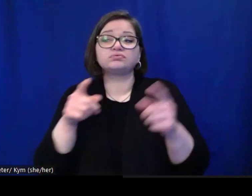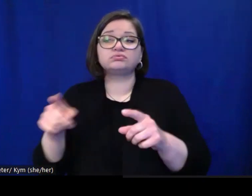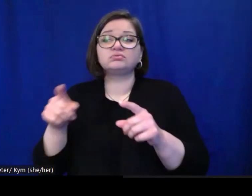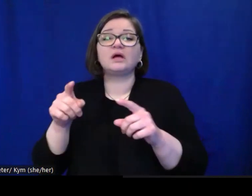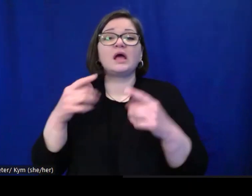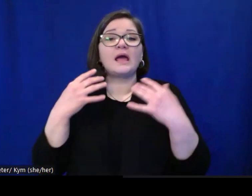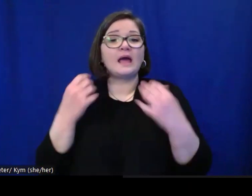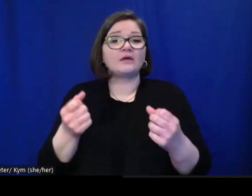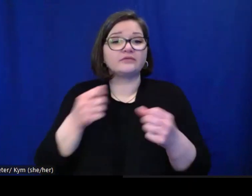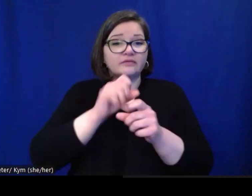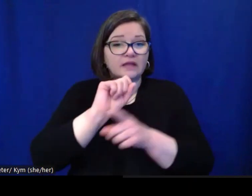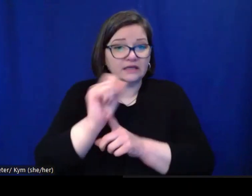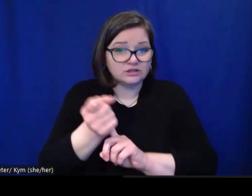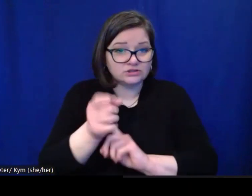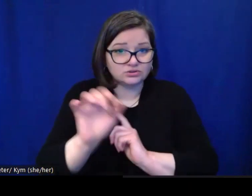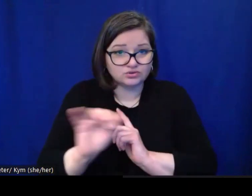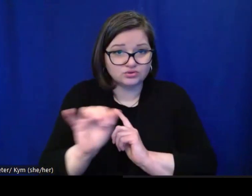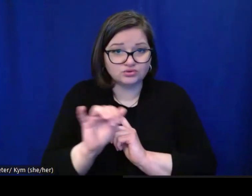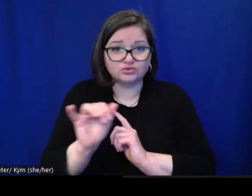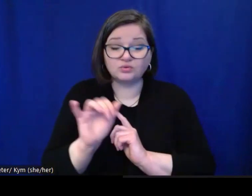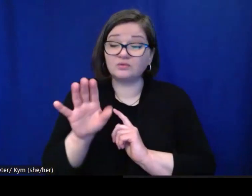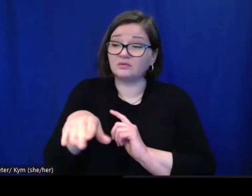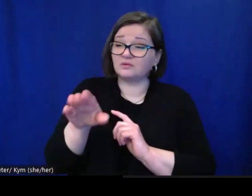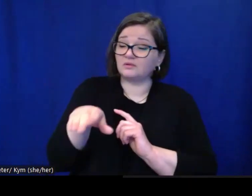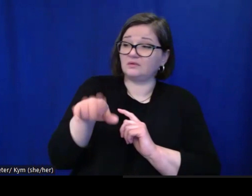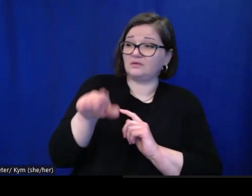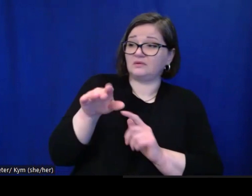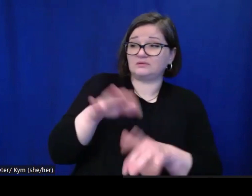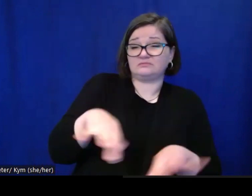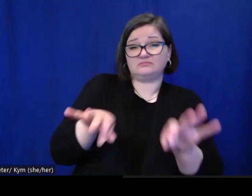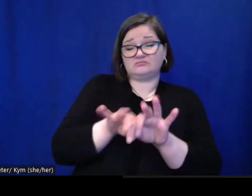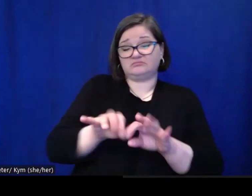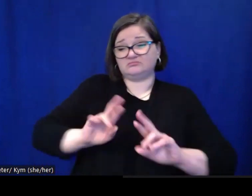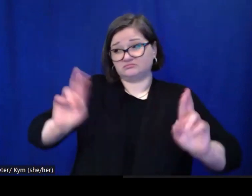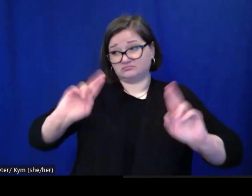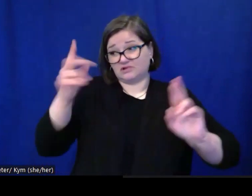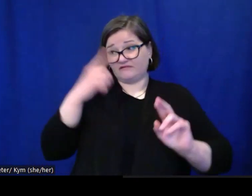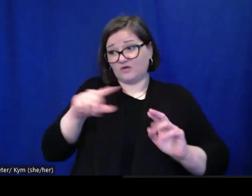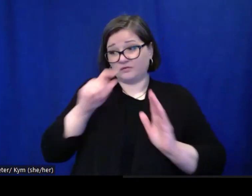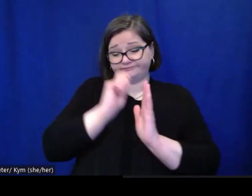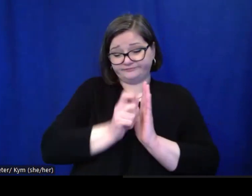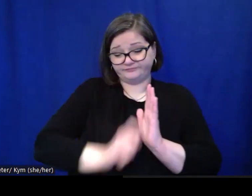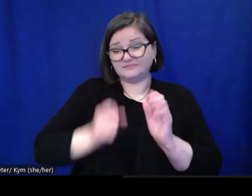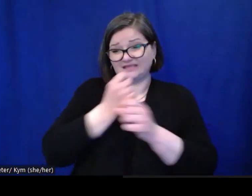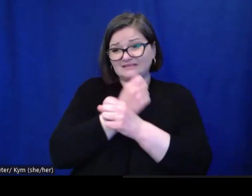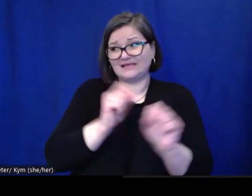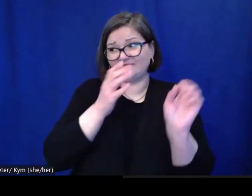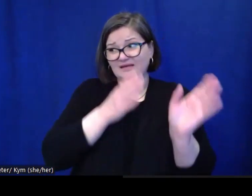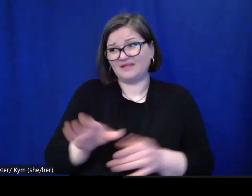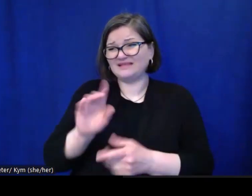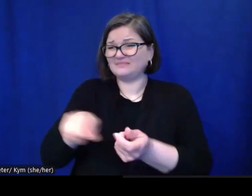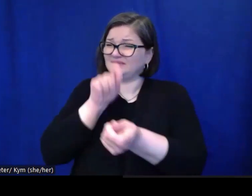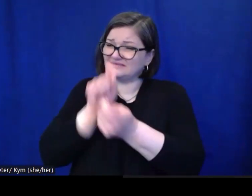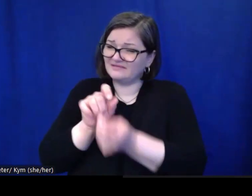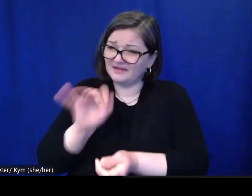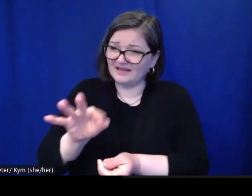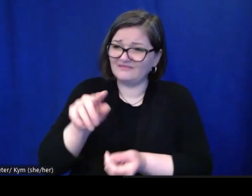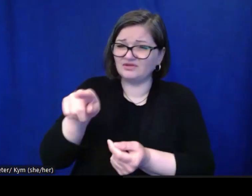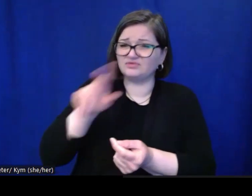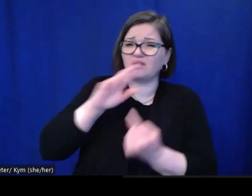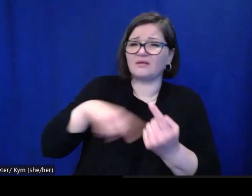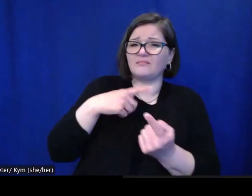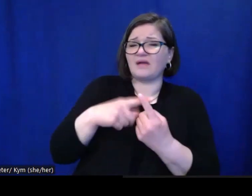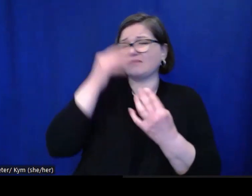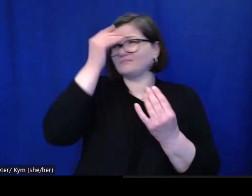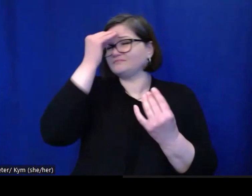okay? Be prepared to be able to do a safety plan, okay? Especially if suicidality is present. Be able to